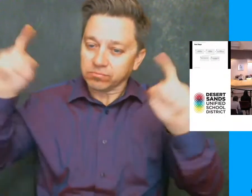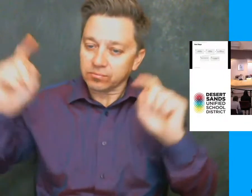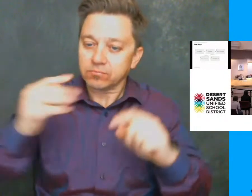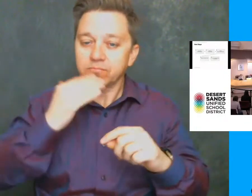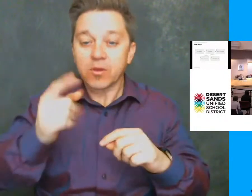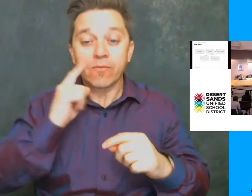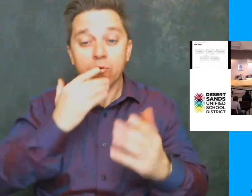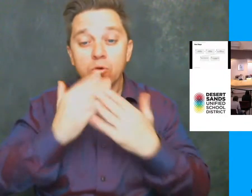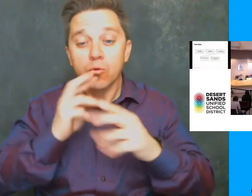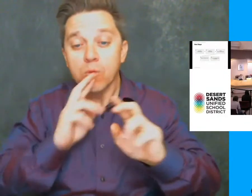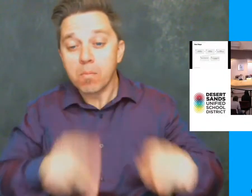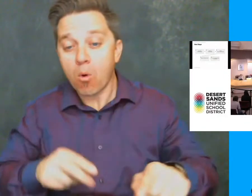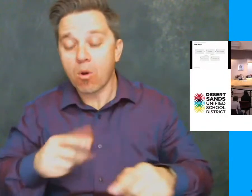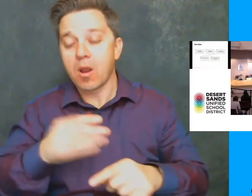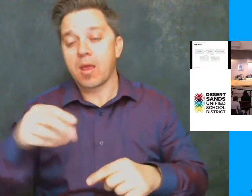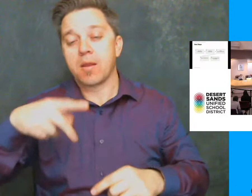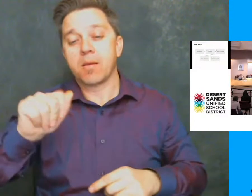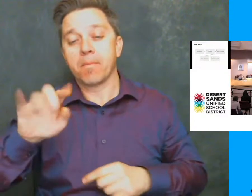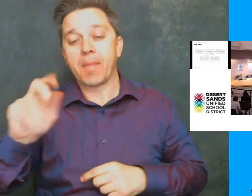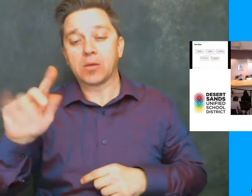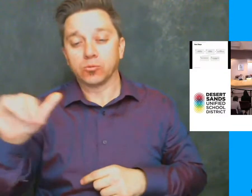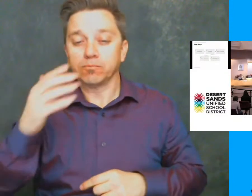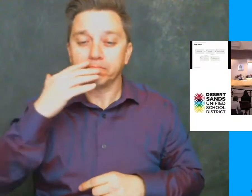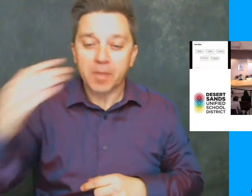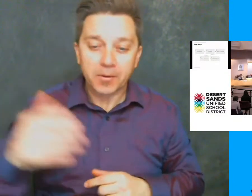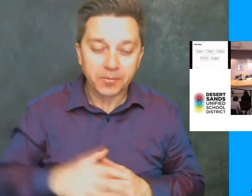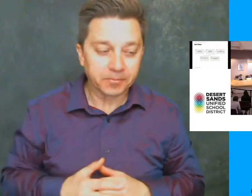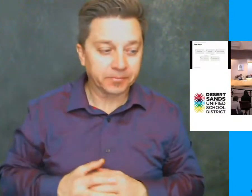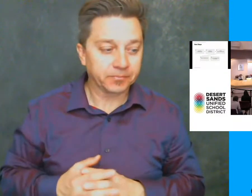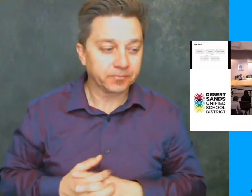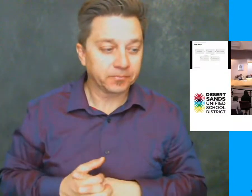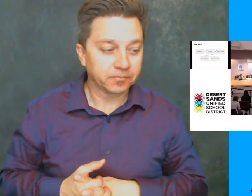too. Thank you. Press.